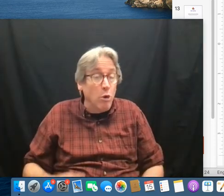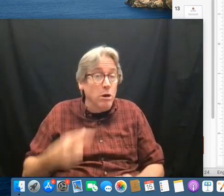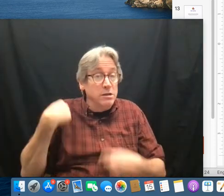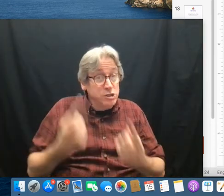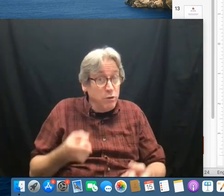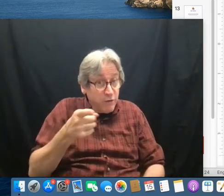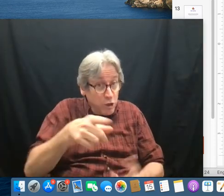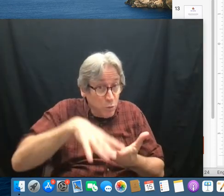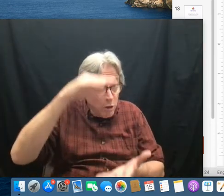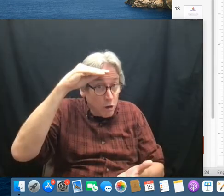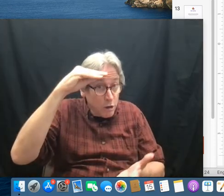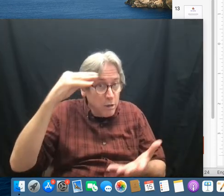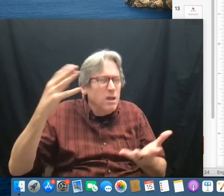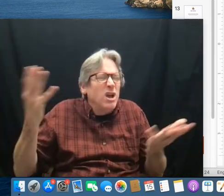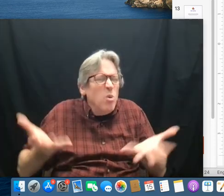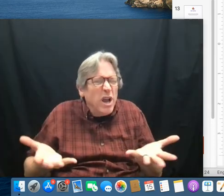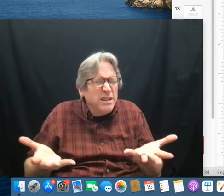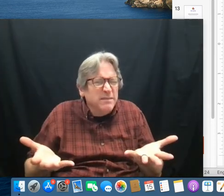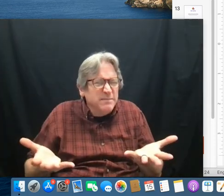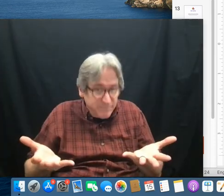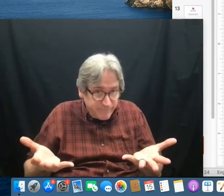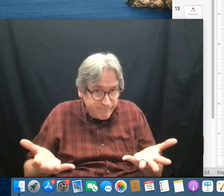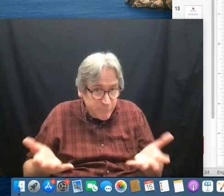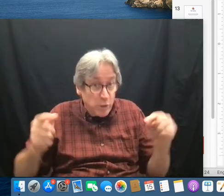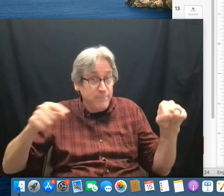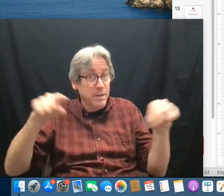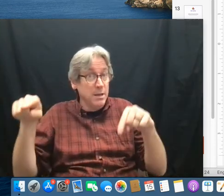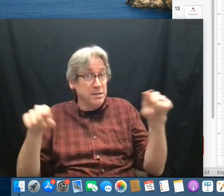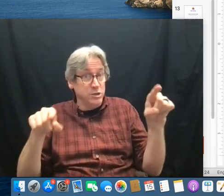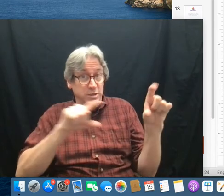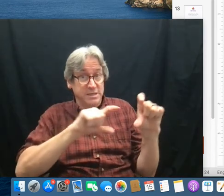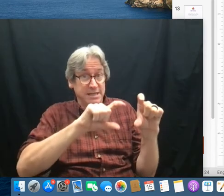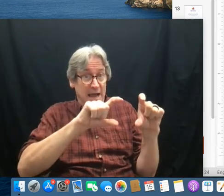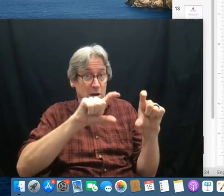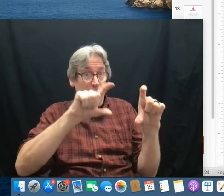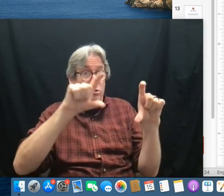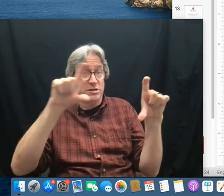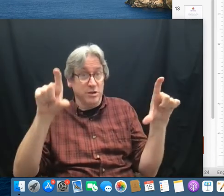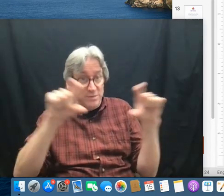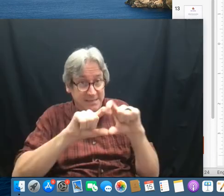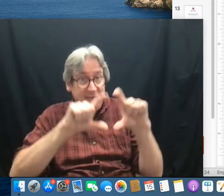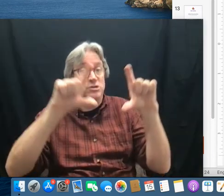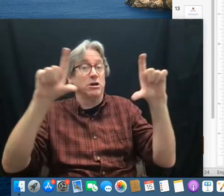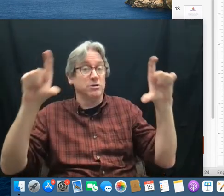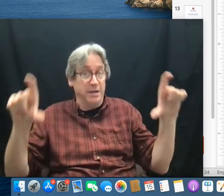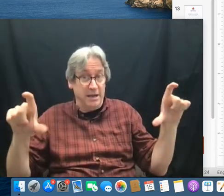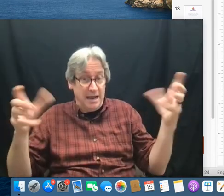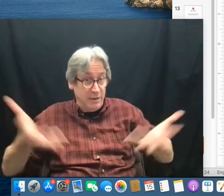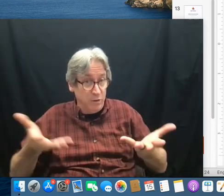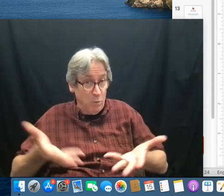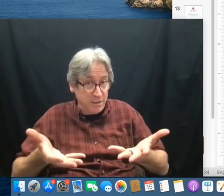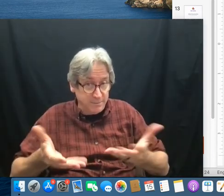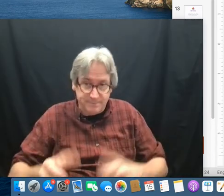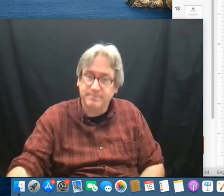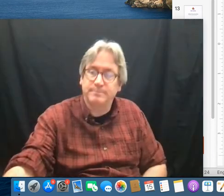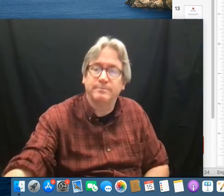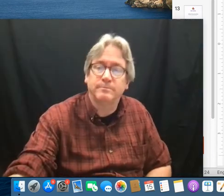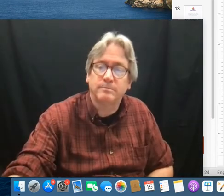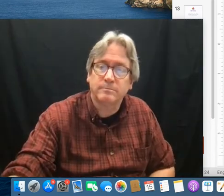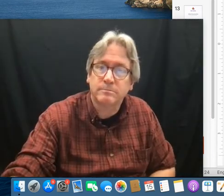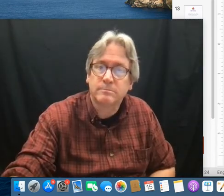far, you learn what? And we can do the same thing with the eyebrows. So